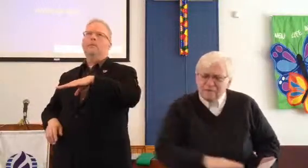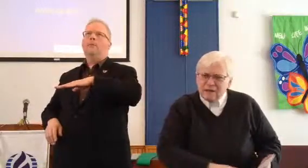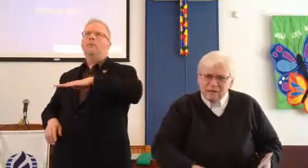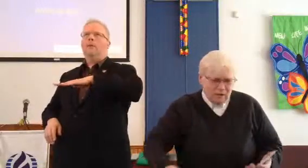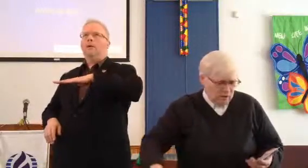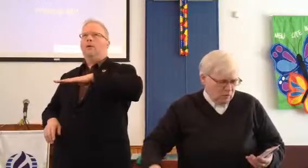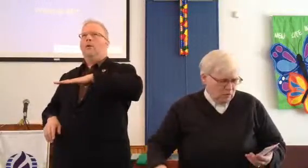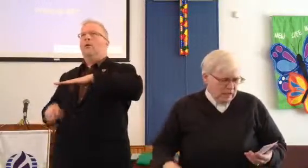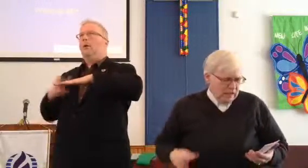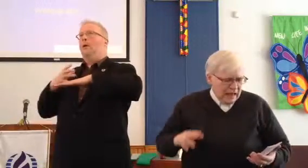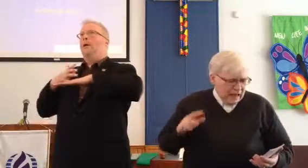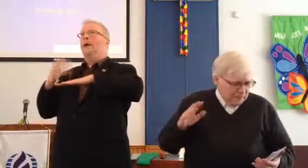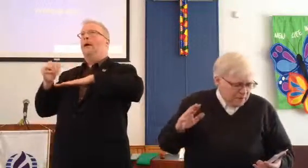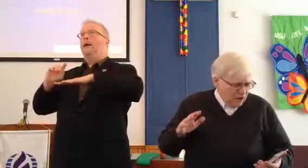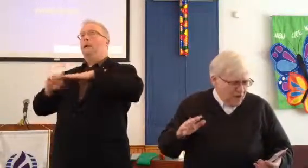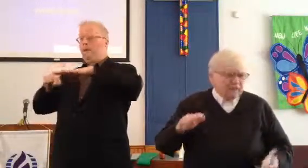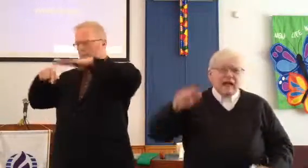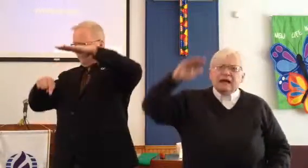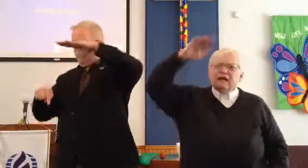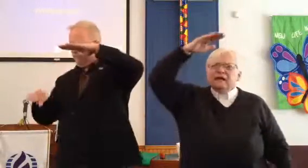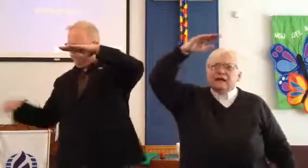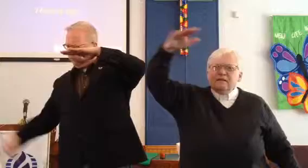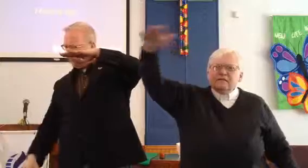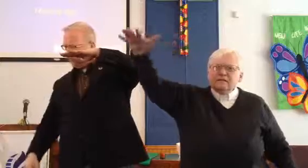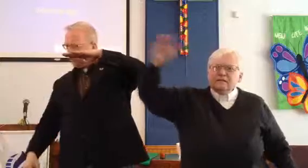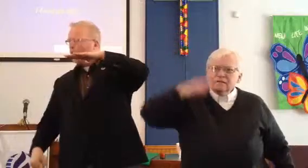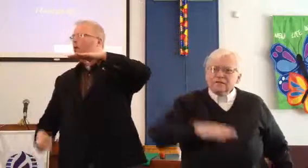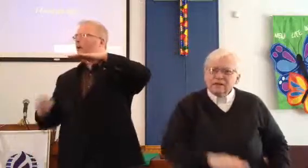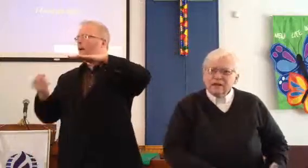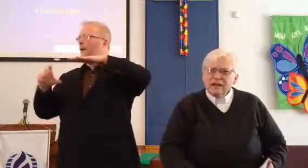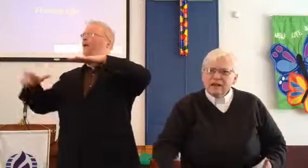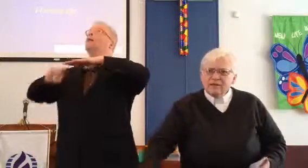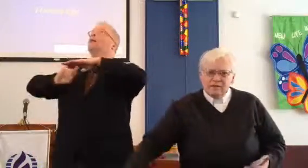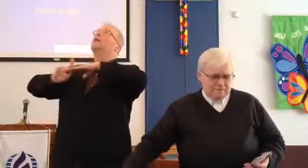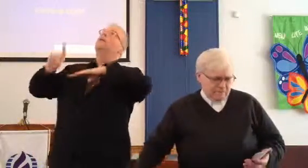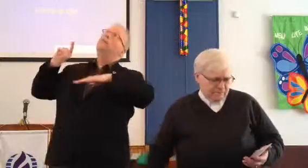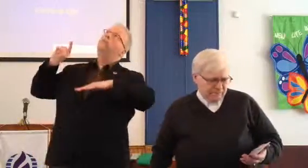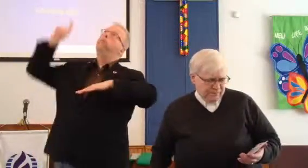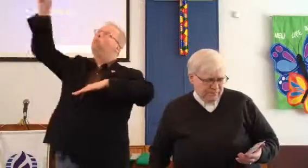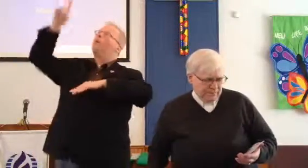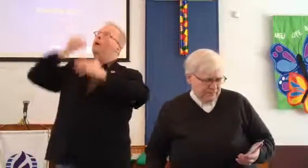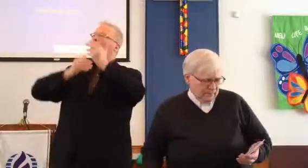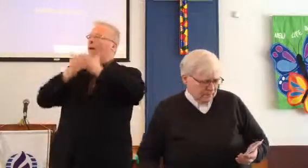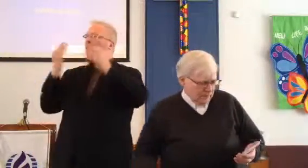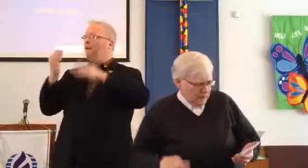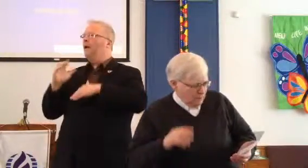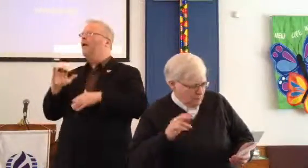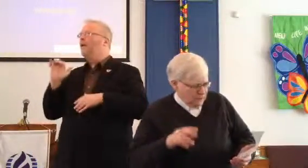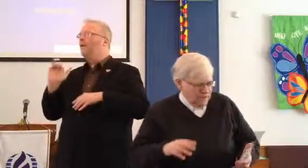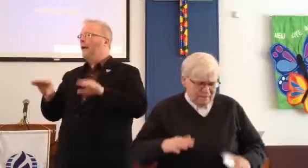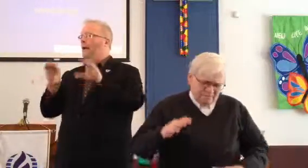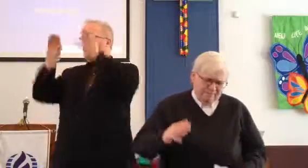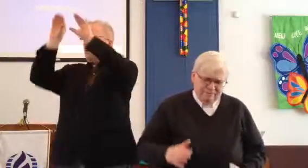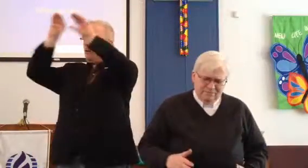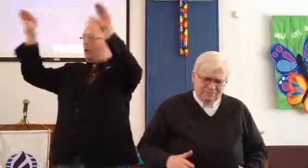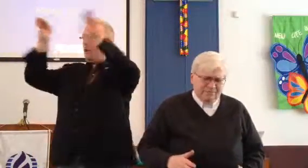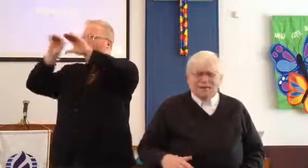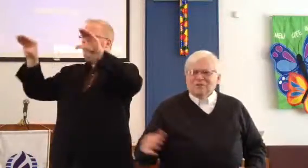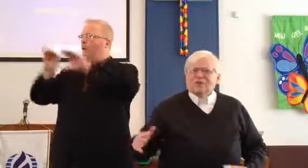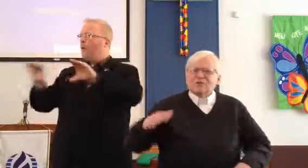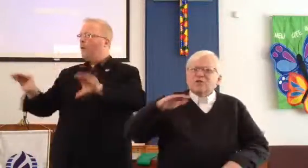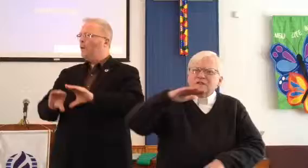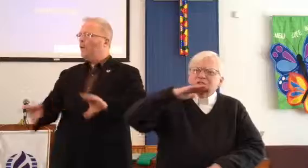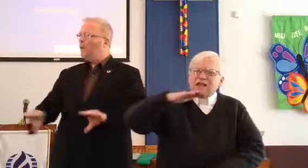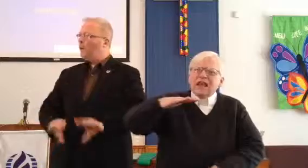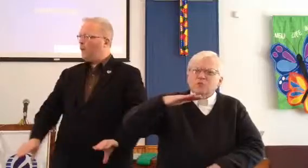Water above and below. And beyond that, heaven and hell. It was,